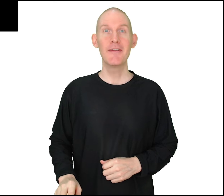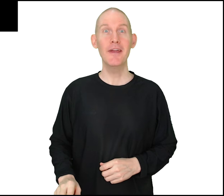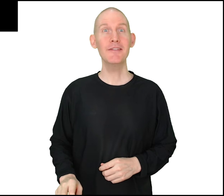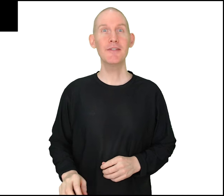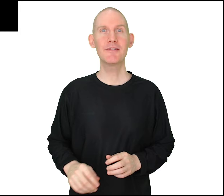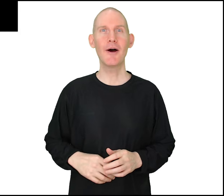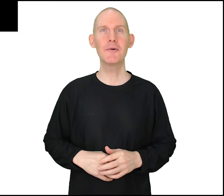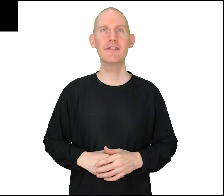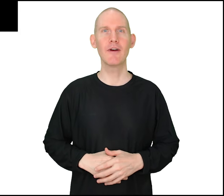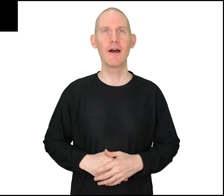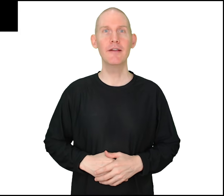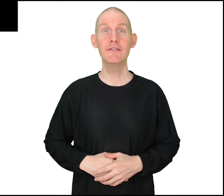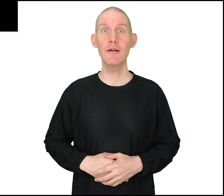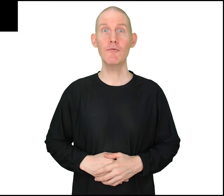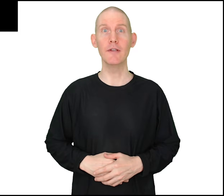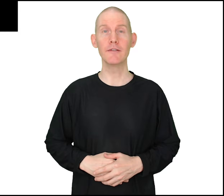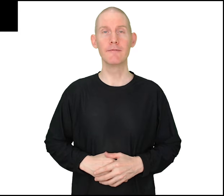This is how we sign different.